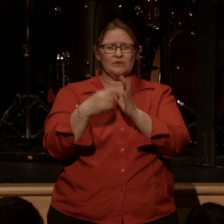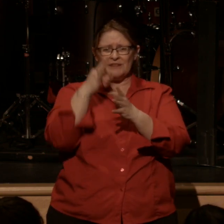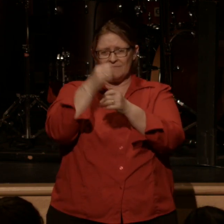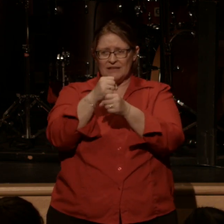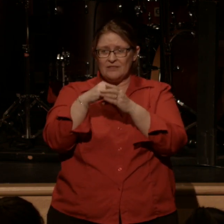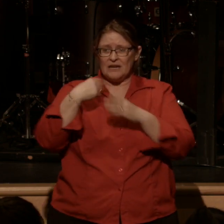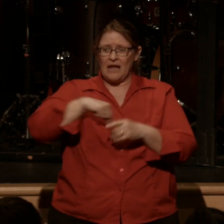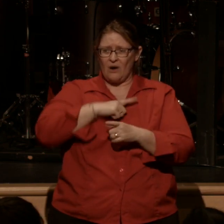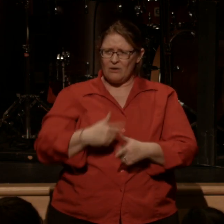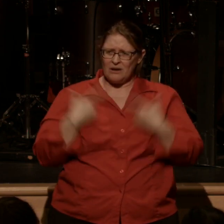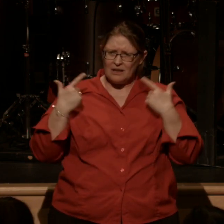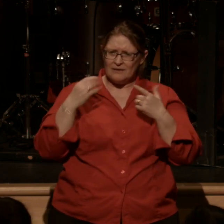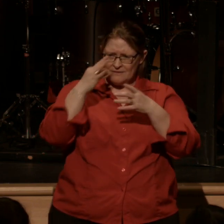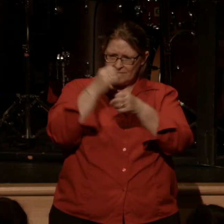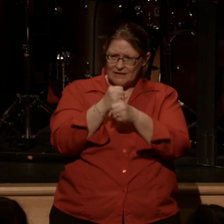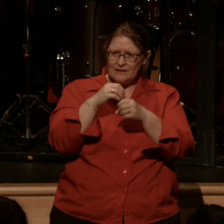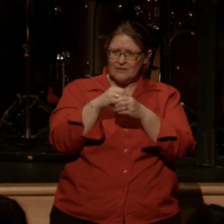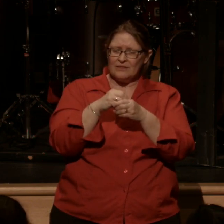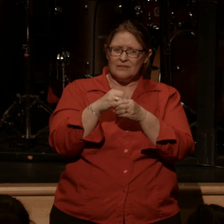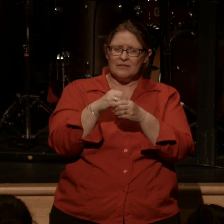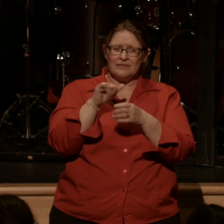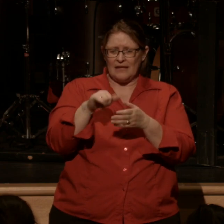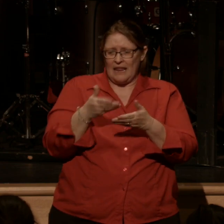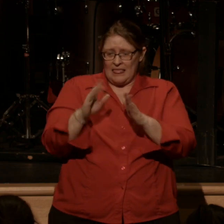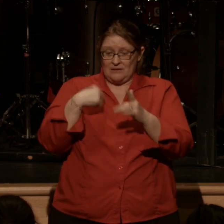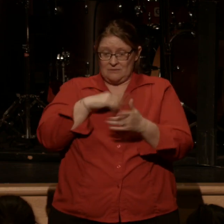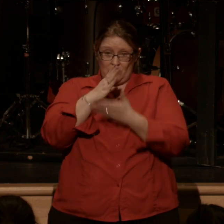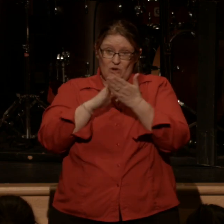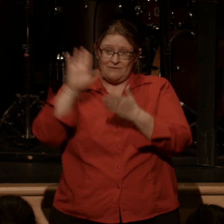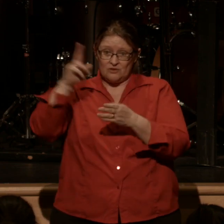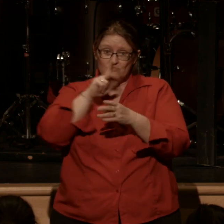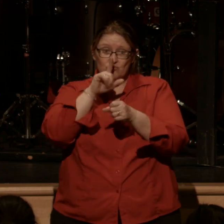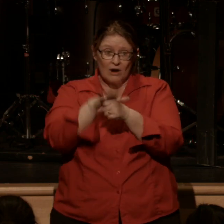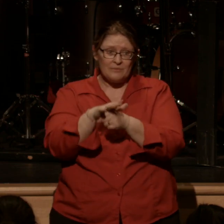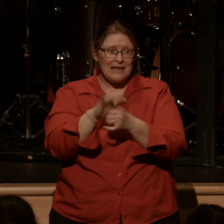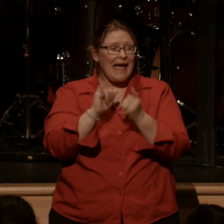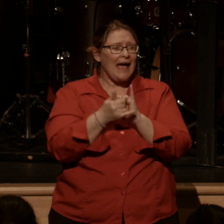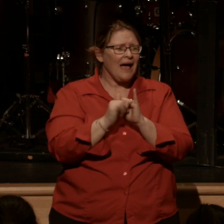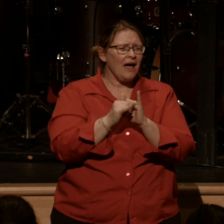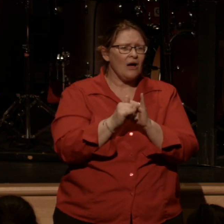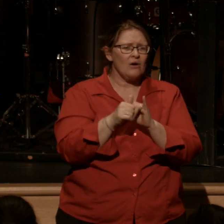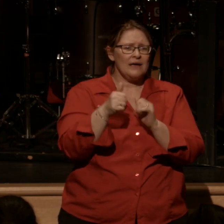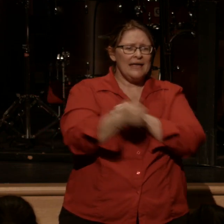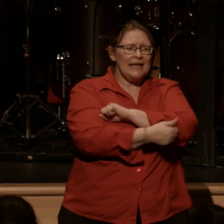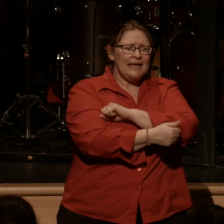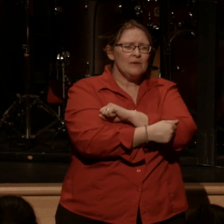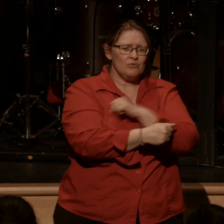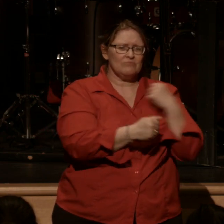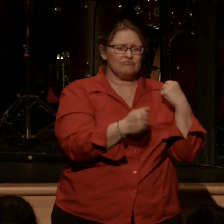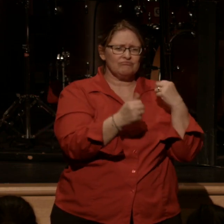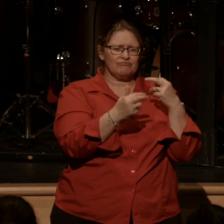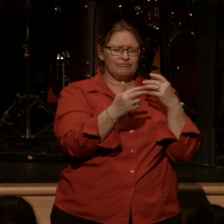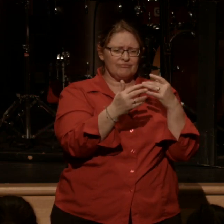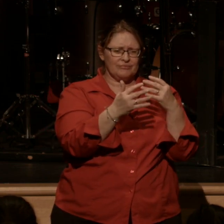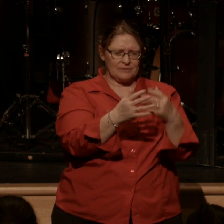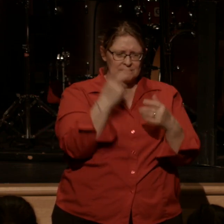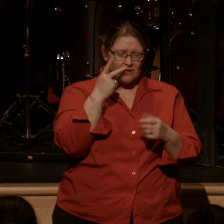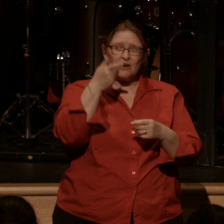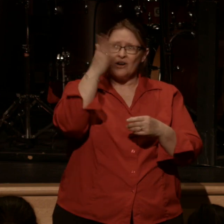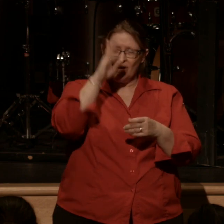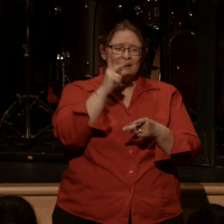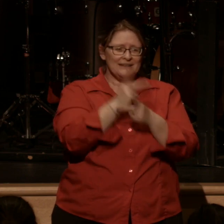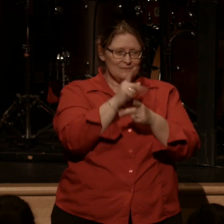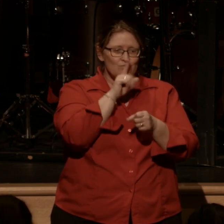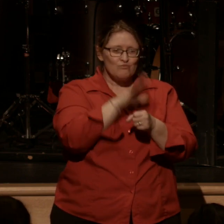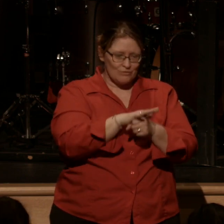faith in our life that allows us to be part of some of these promises. And here's how that works. Abraham eventually saw how God kept his